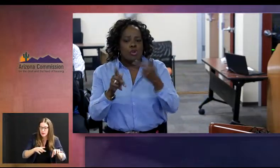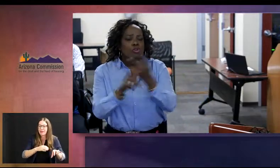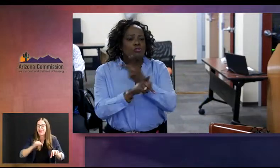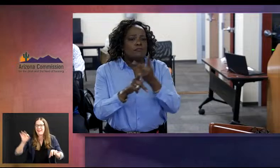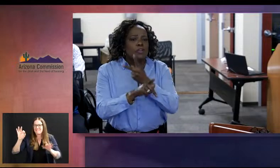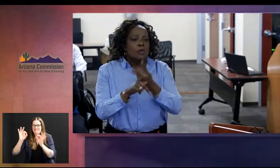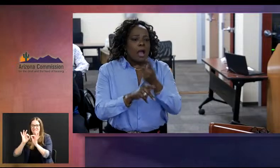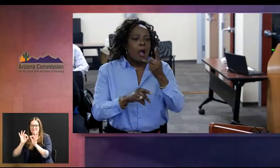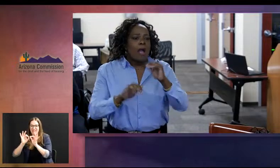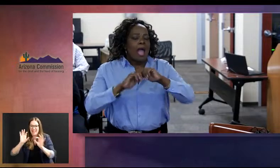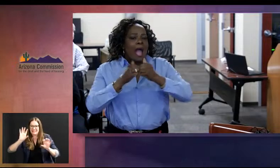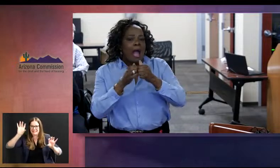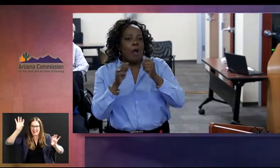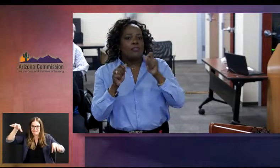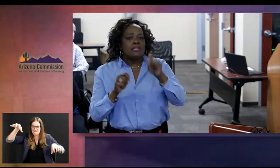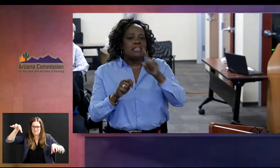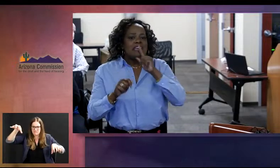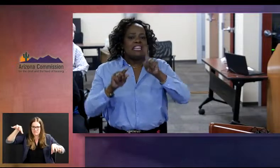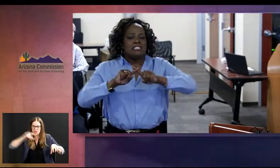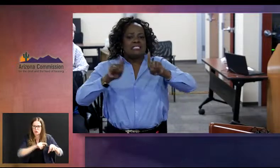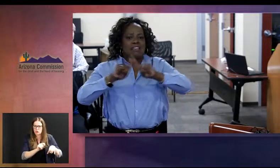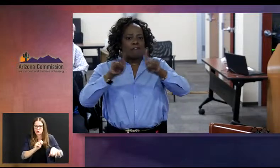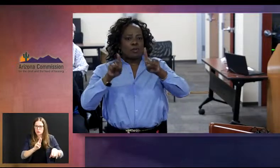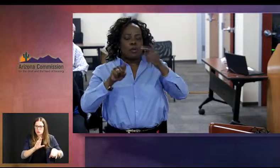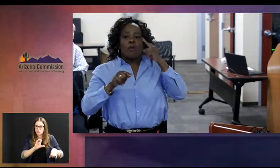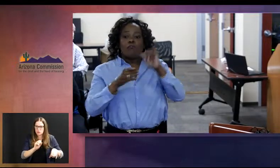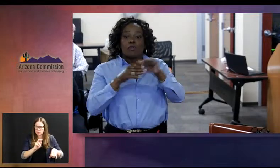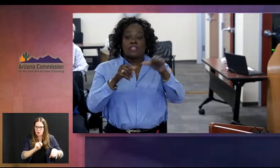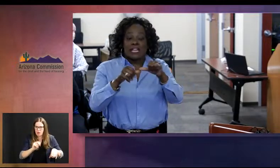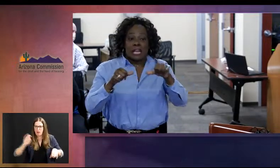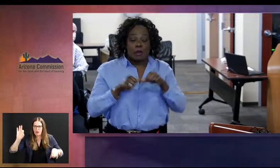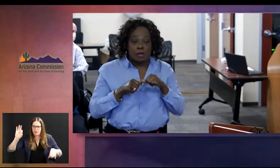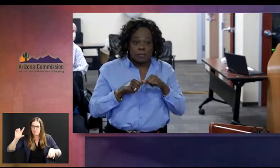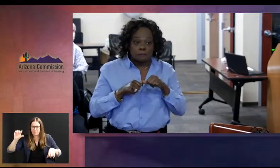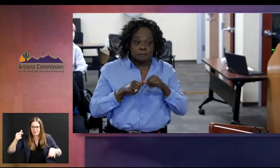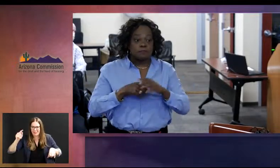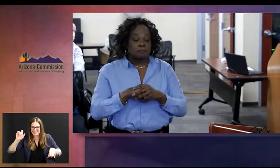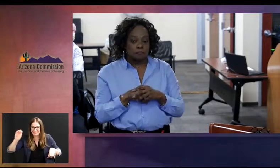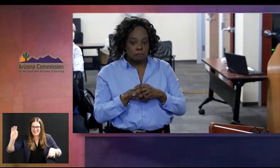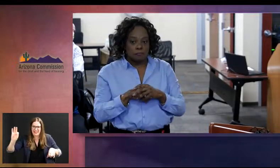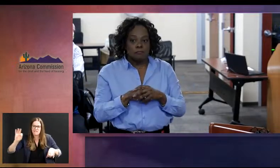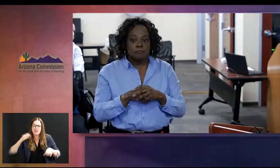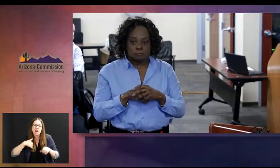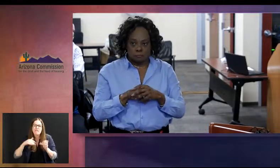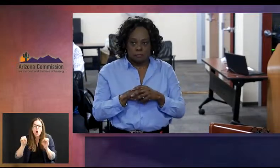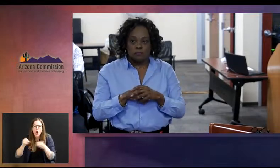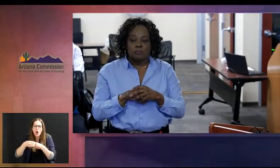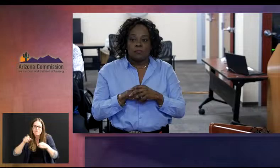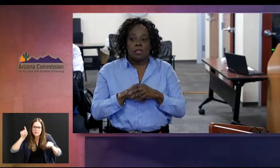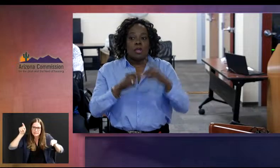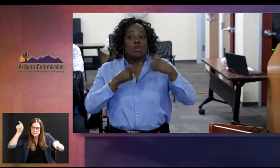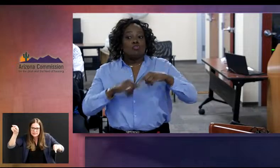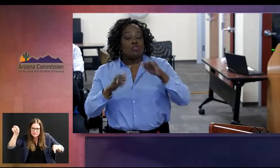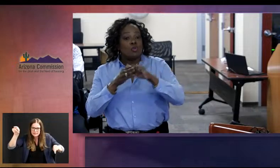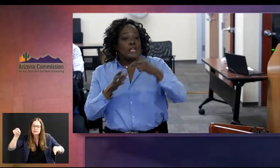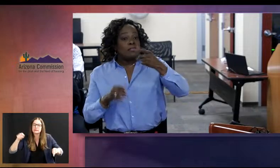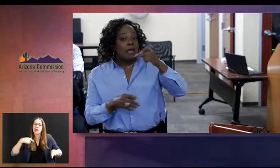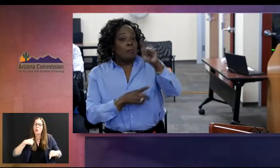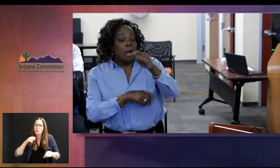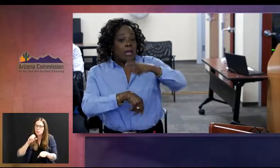to work with the communities and organizations there to figure out how their needs differ in those different areas.